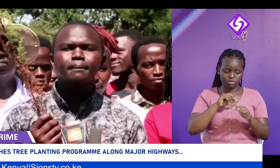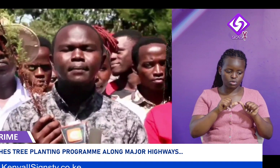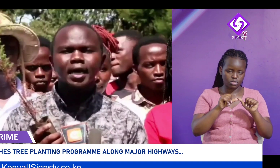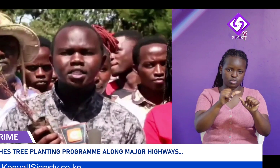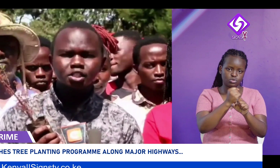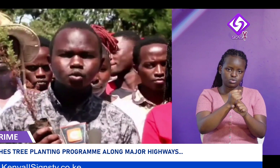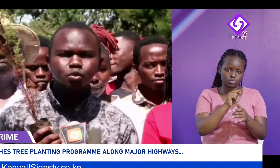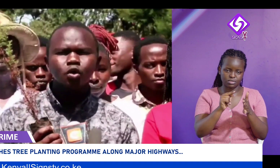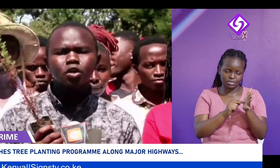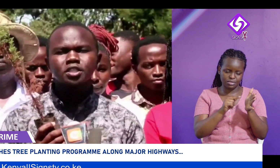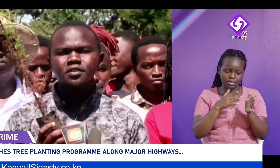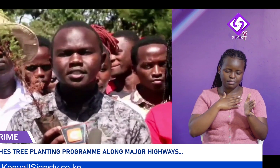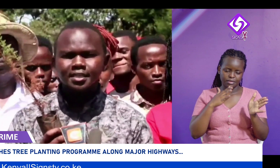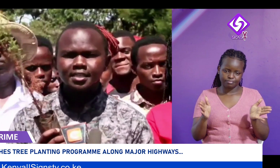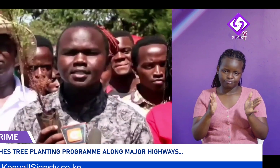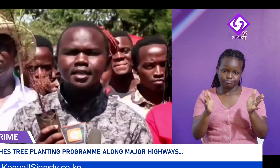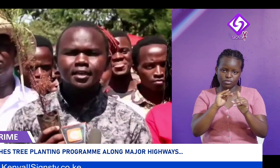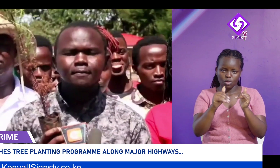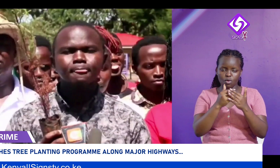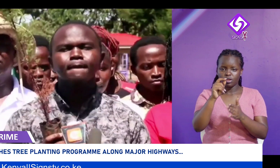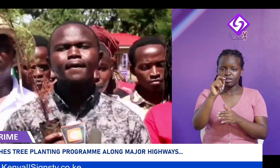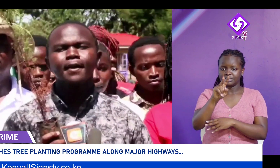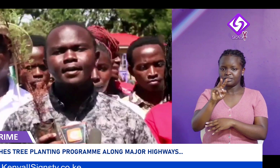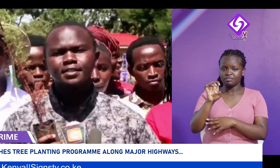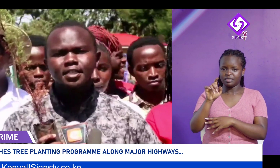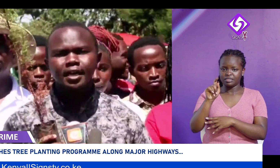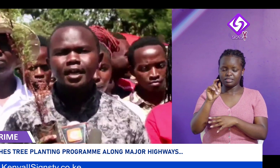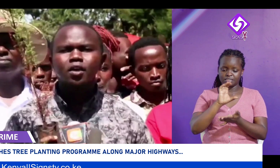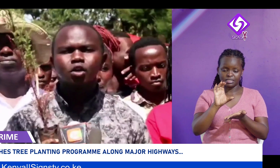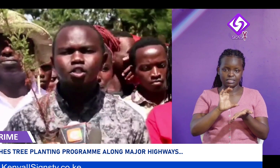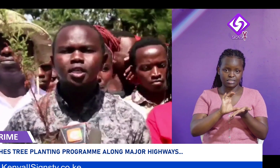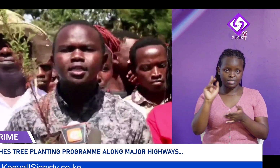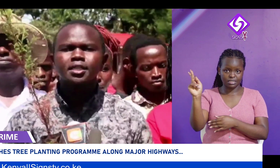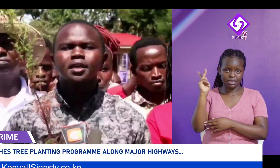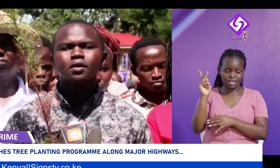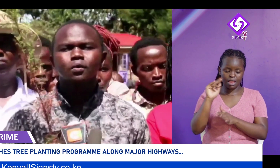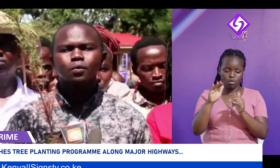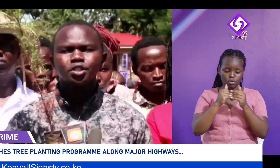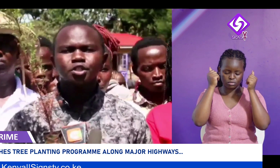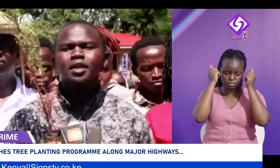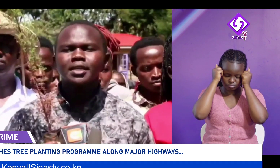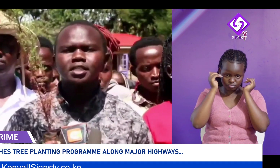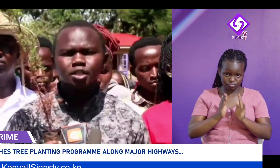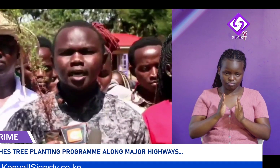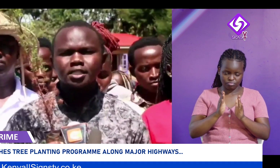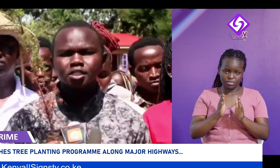My urge is to all TVET sectors in Kenya, and generally all students, let us join hands